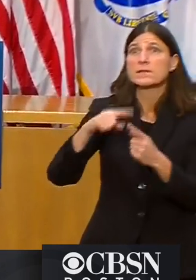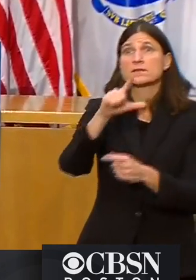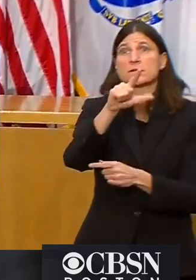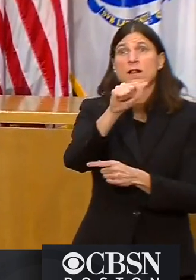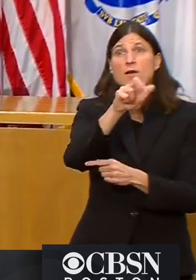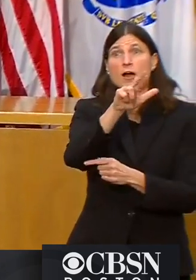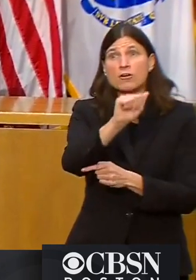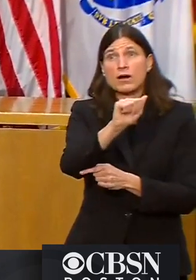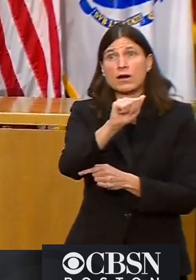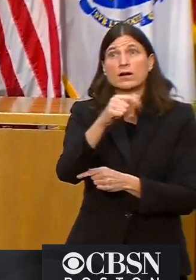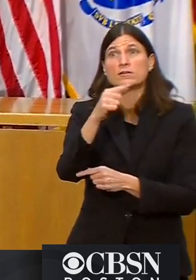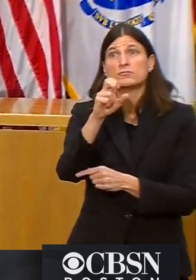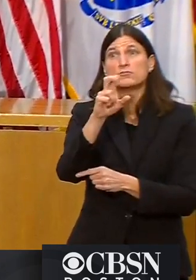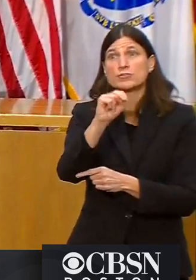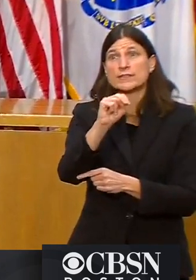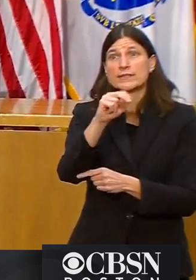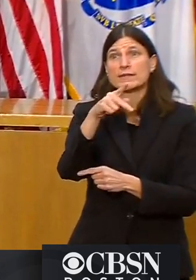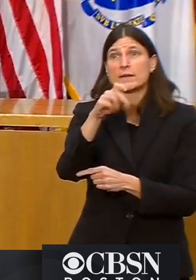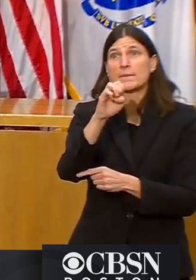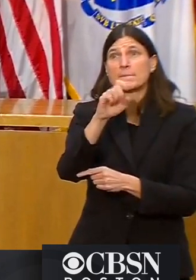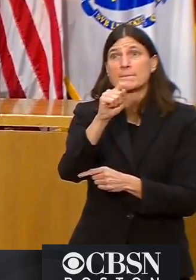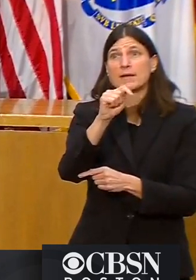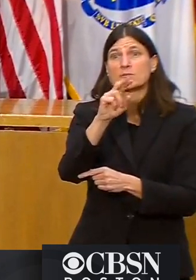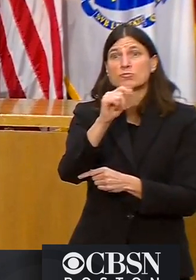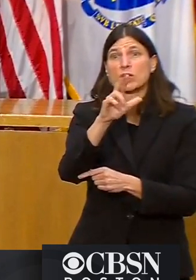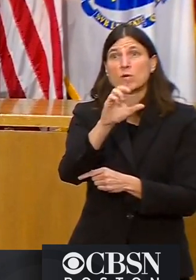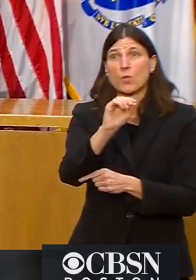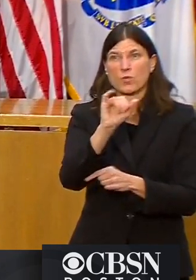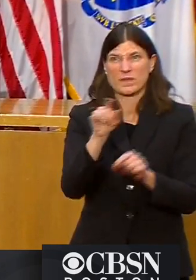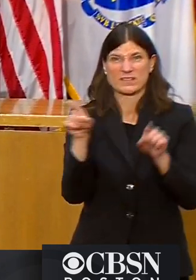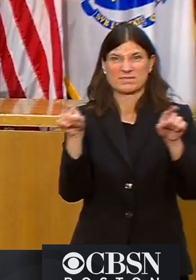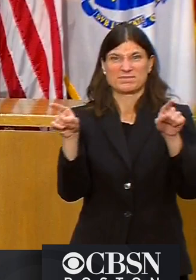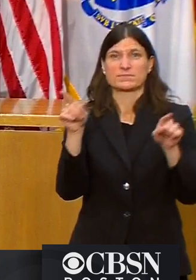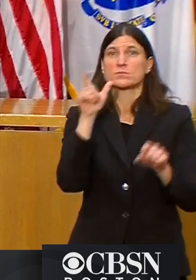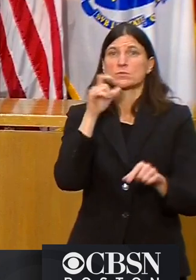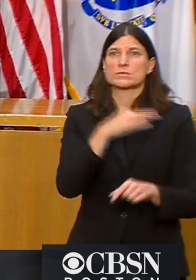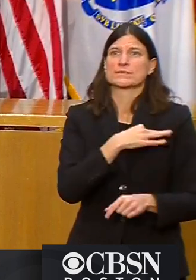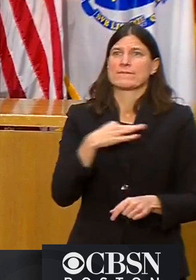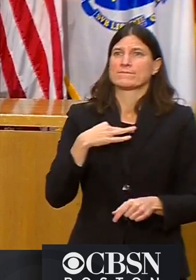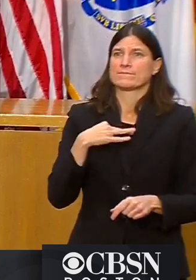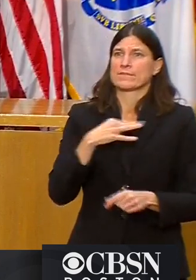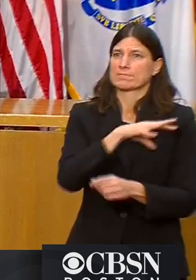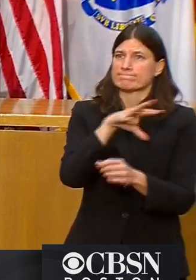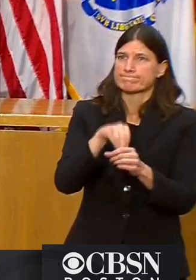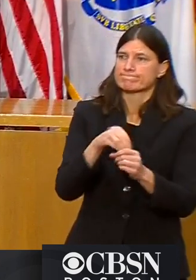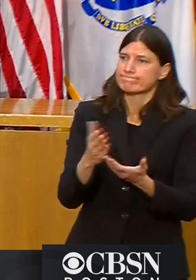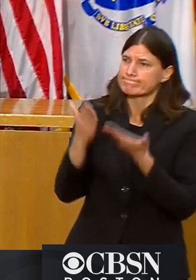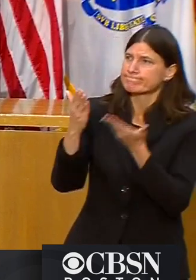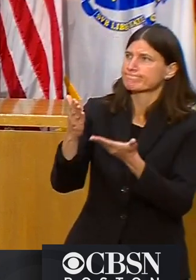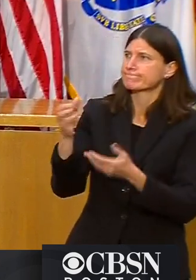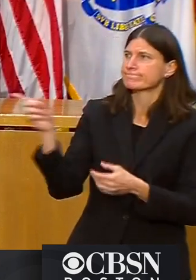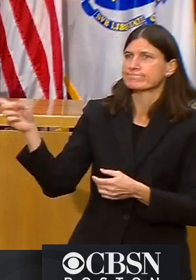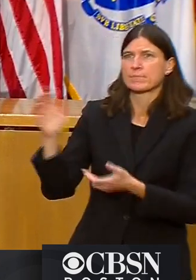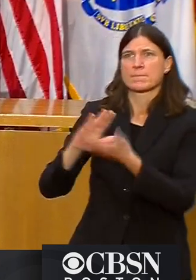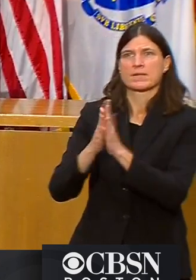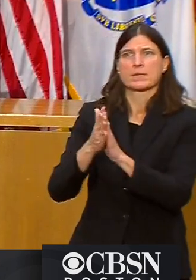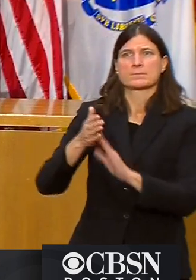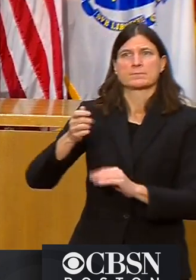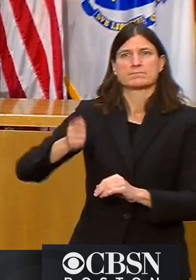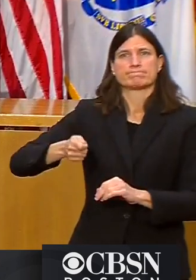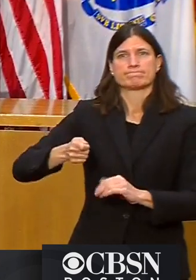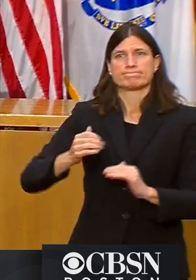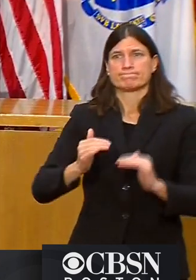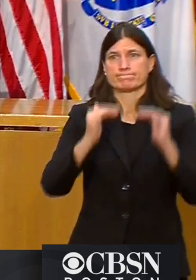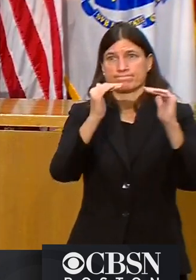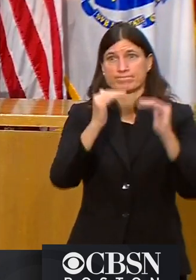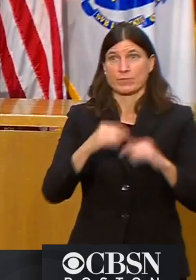You don't get to this position of being the governor and the lieutenant governor's nominee for the Supreme Judicial